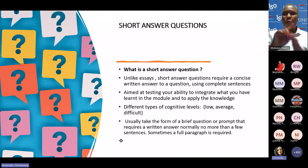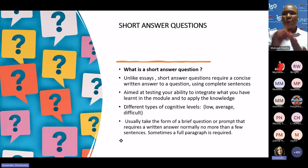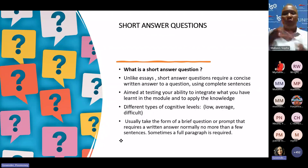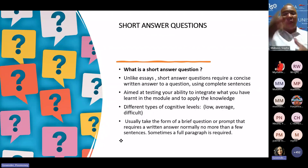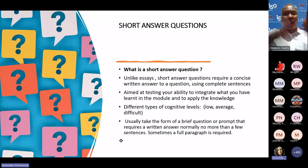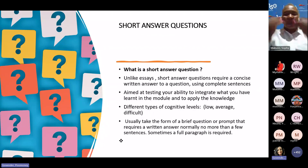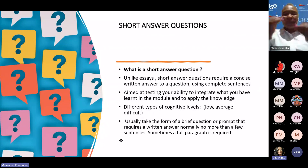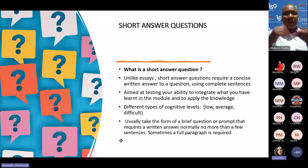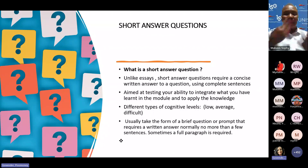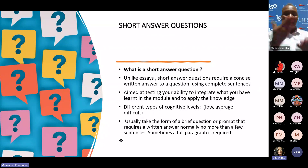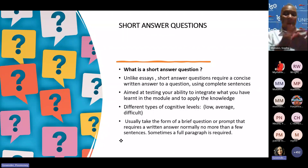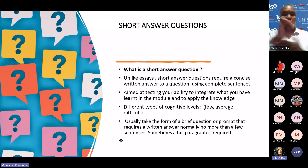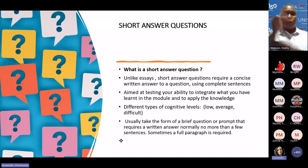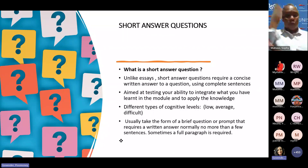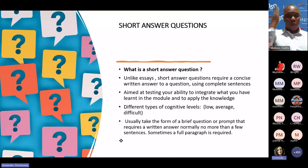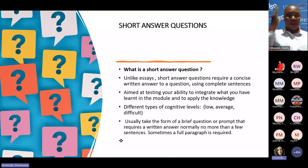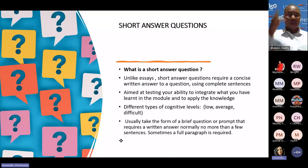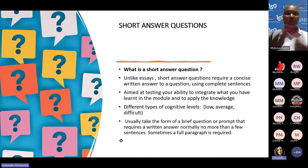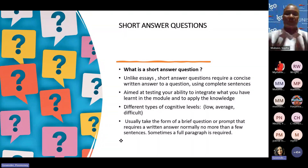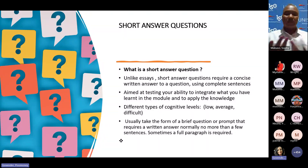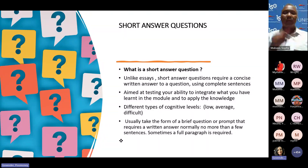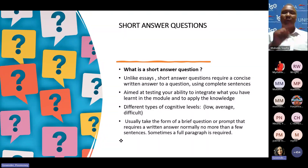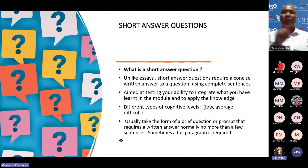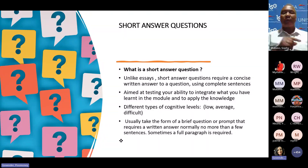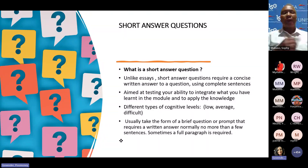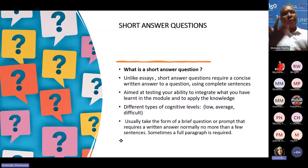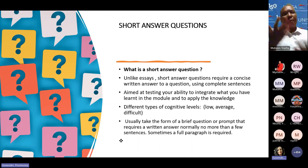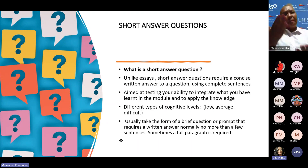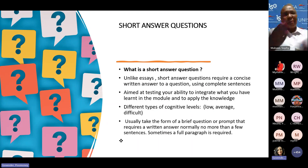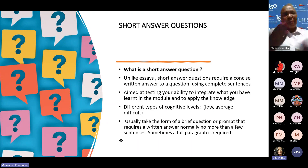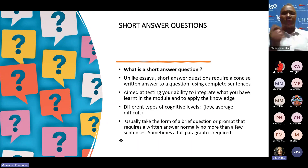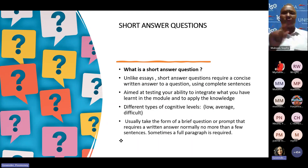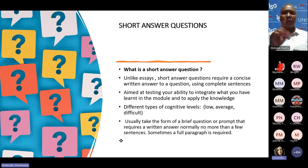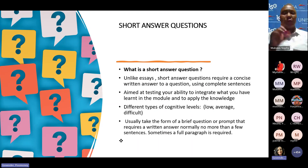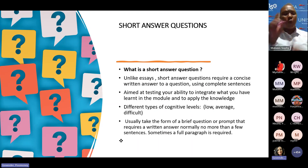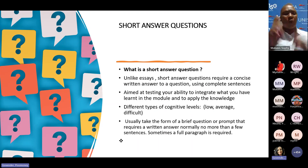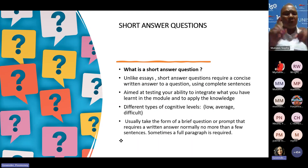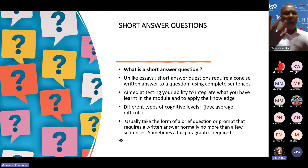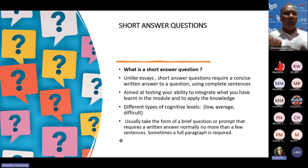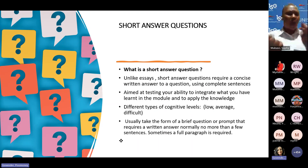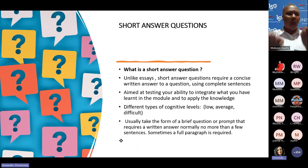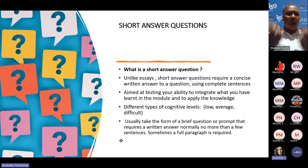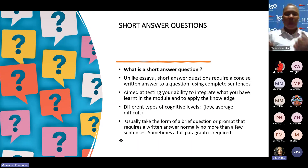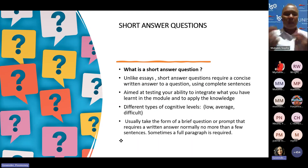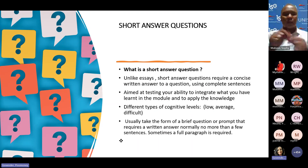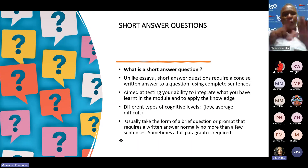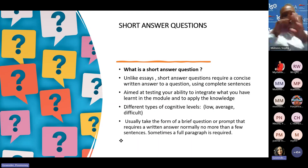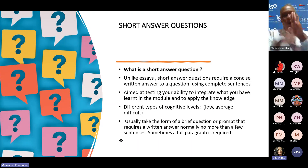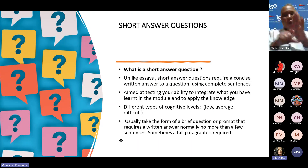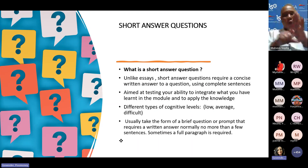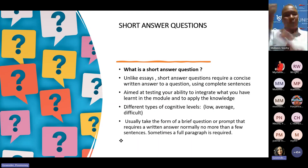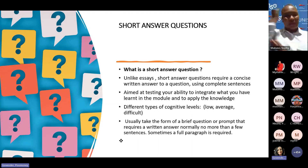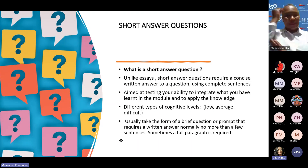the knowledge, right? So you might have questions of low cognitive level and high cognitive level.